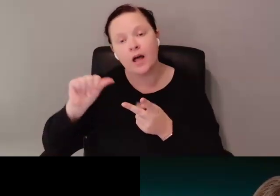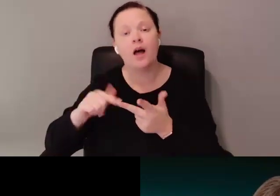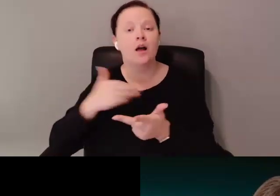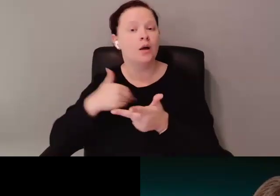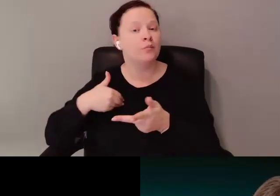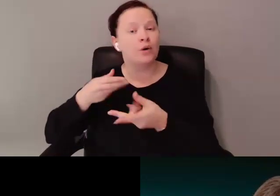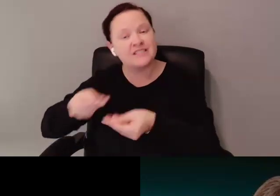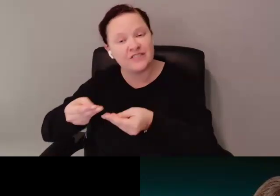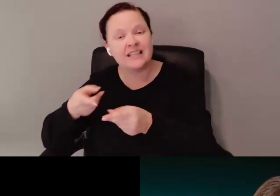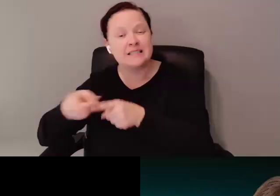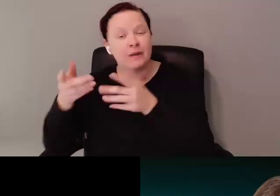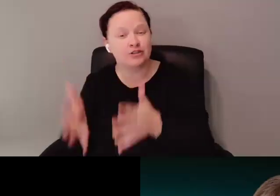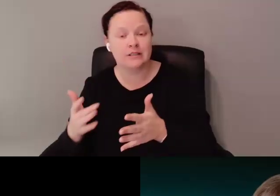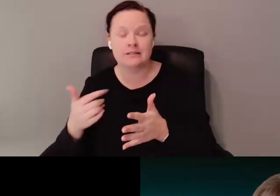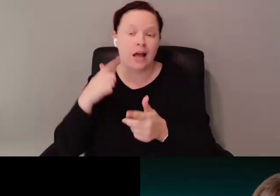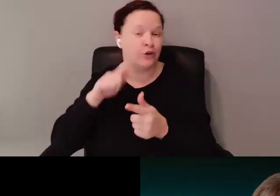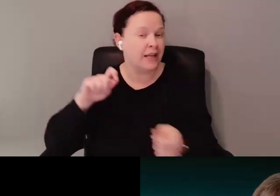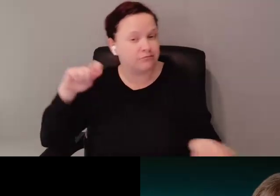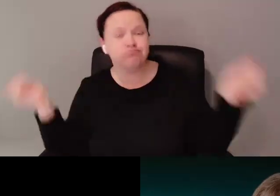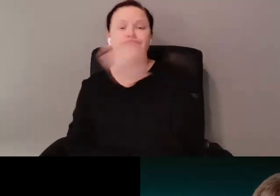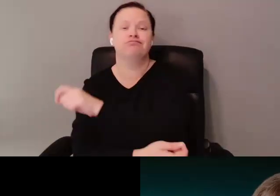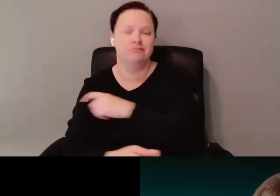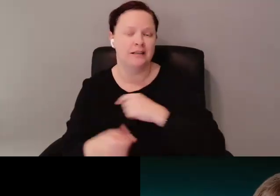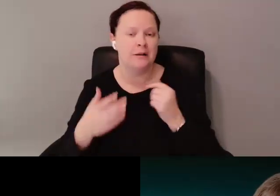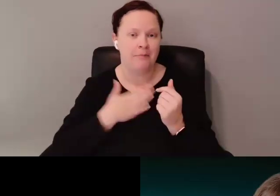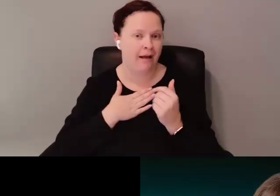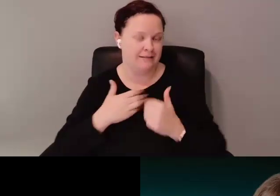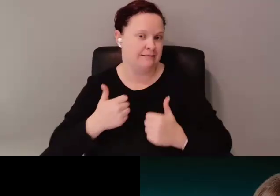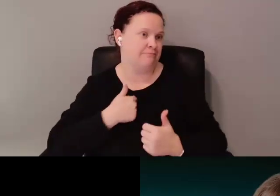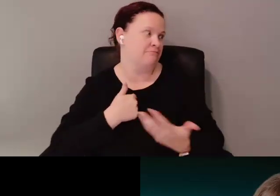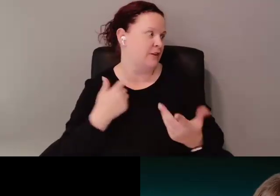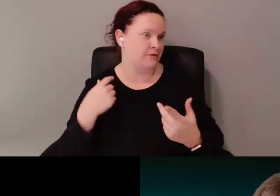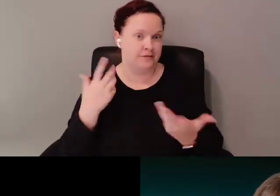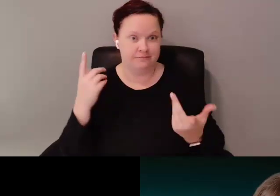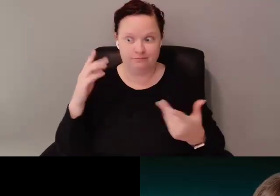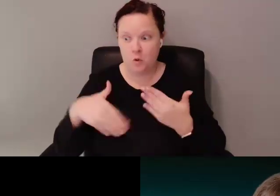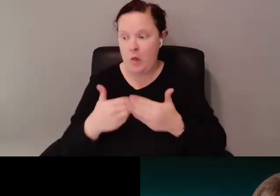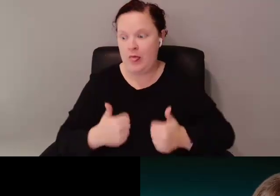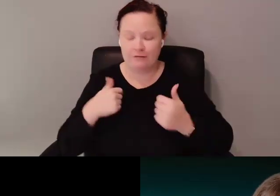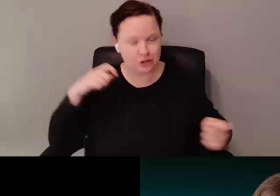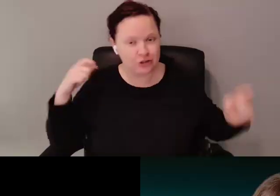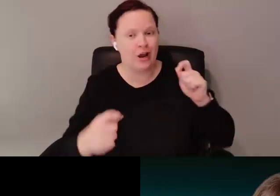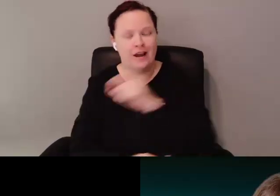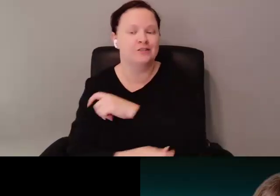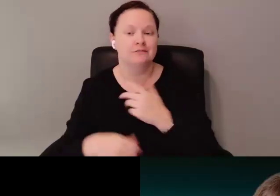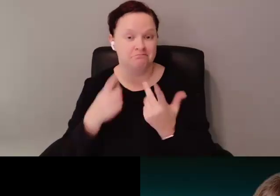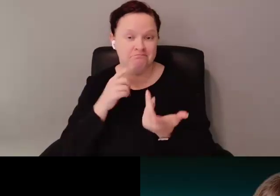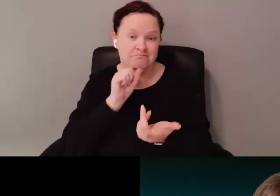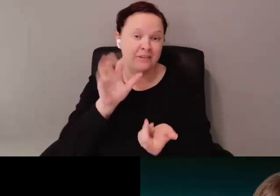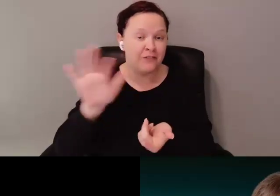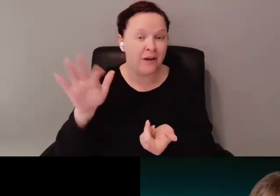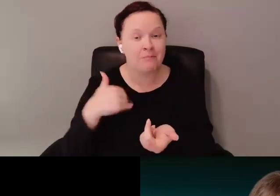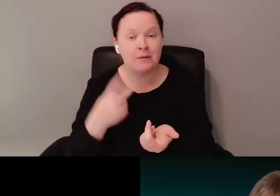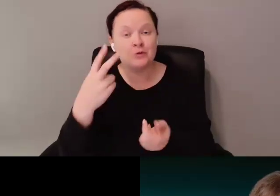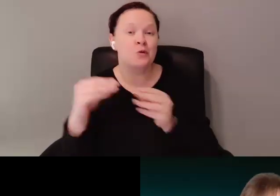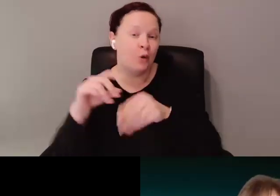I've reinvented myself about 3 times so far this lifetime. And hey, I'm only 55, so I could reinvent myself a couple more times